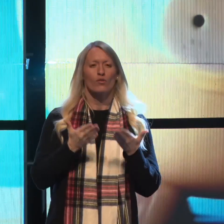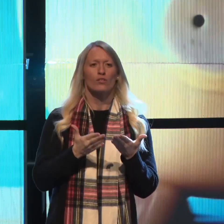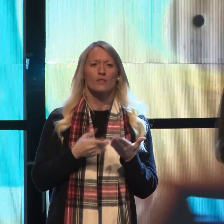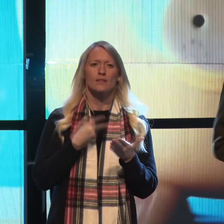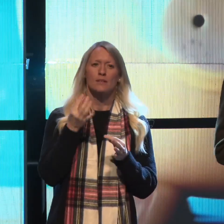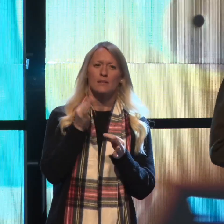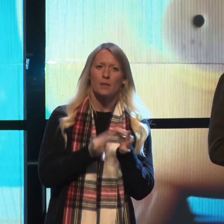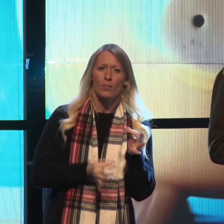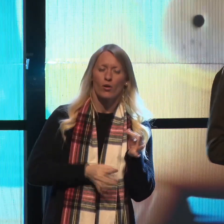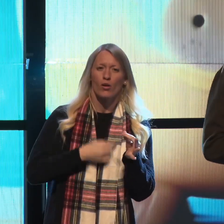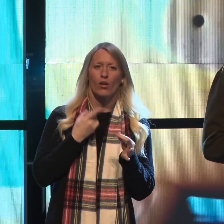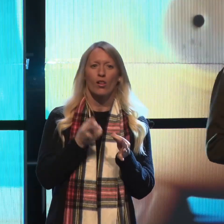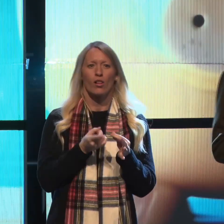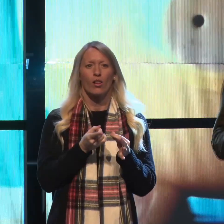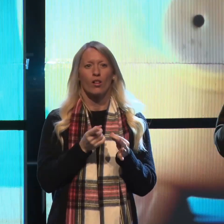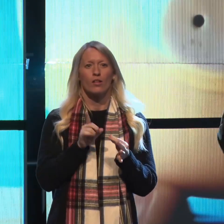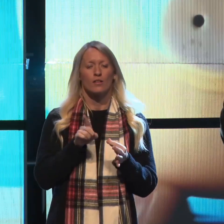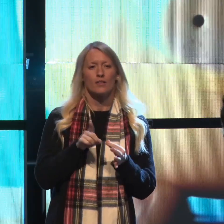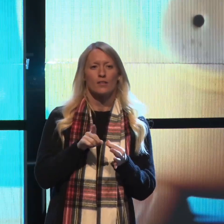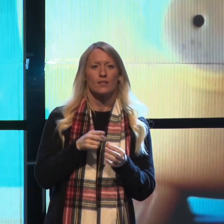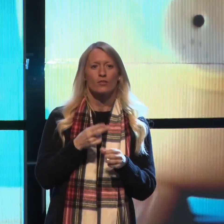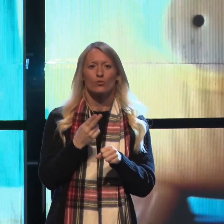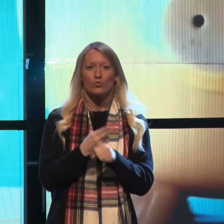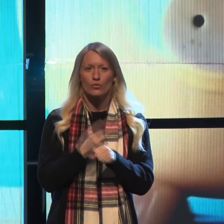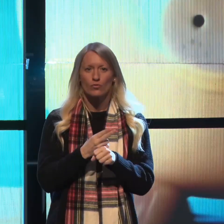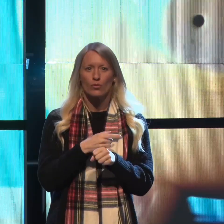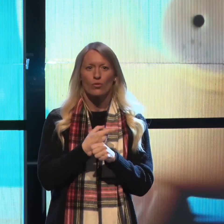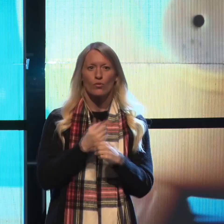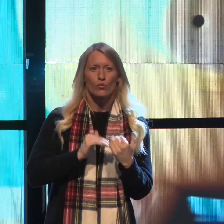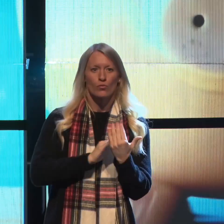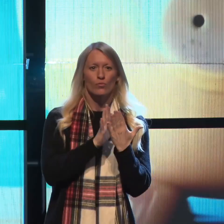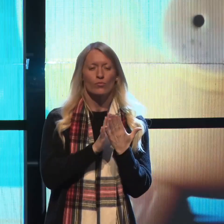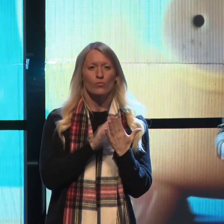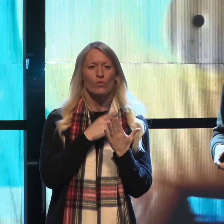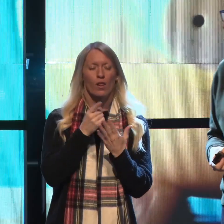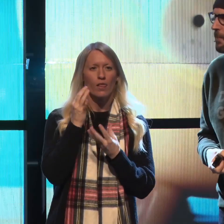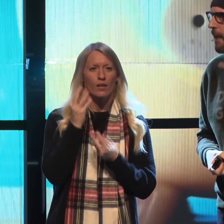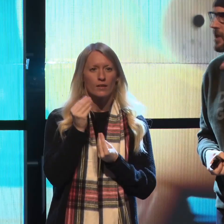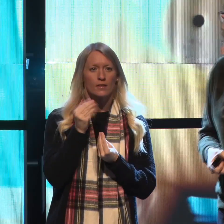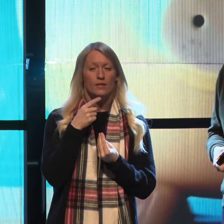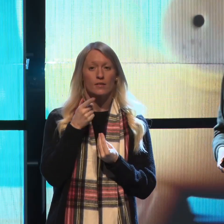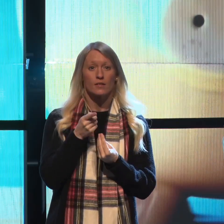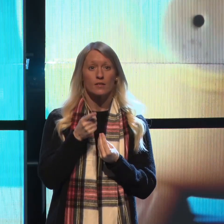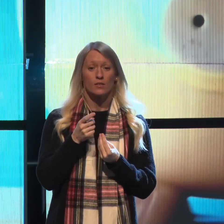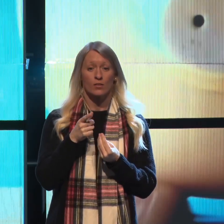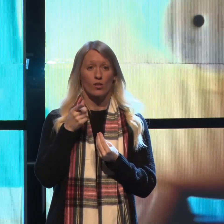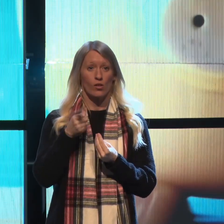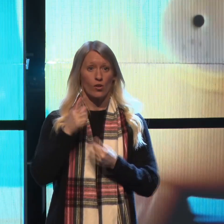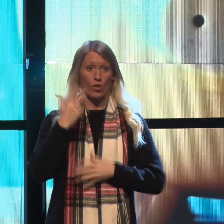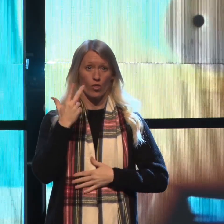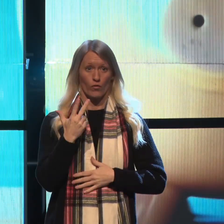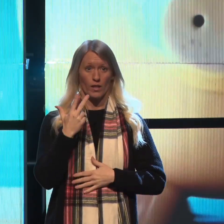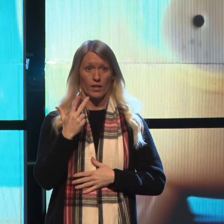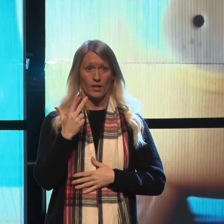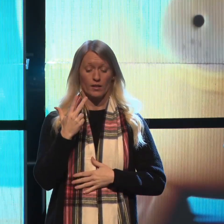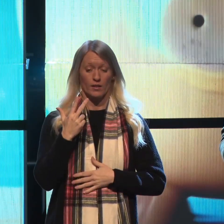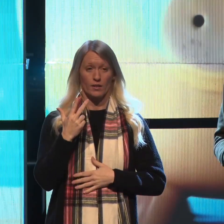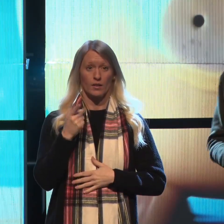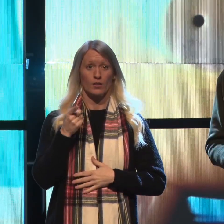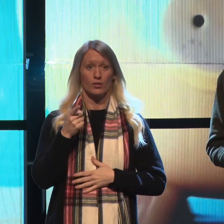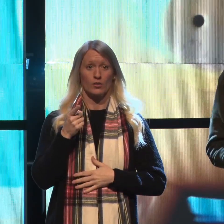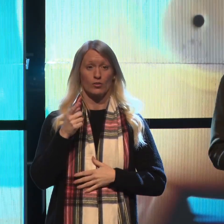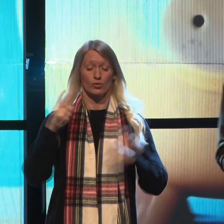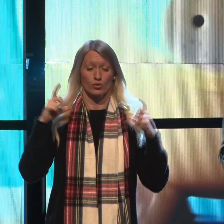to navigate the why in our lives. And he talks about something called the golden circles. And so in your mind, you have to imagine 3 concentric circles,